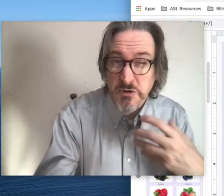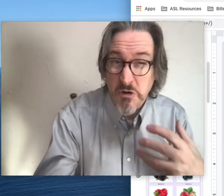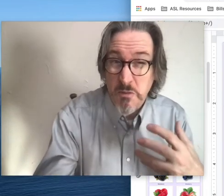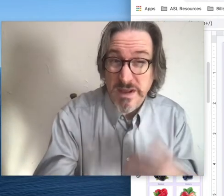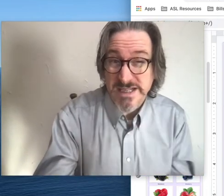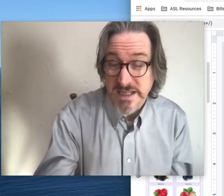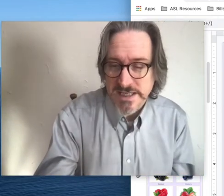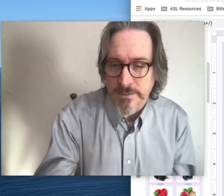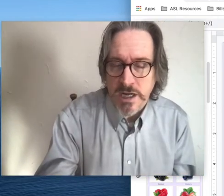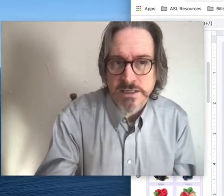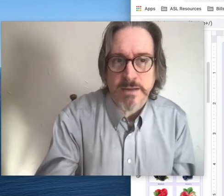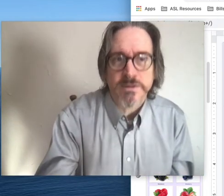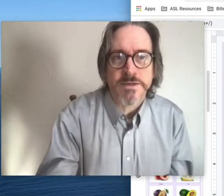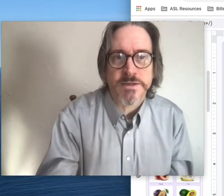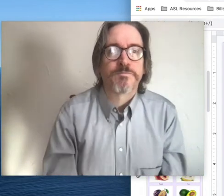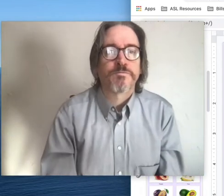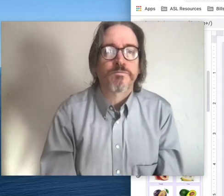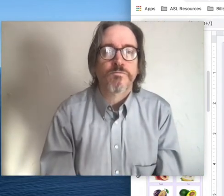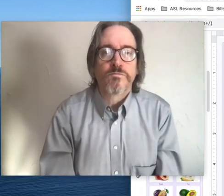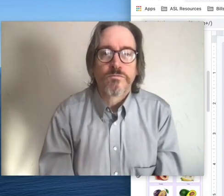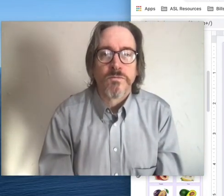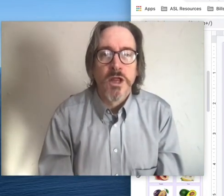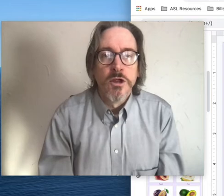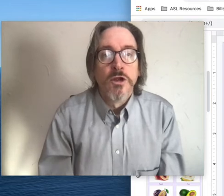variations, but they're all basically the same concept.